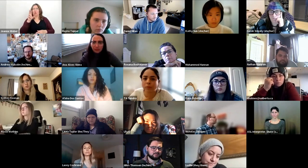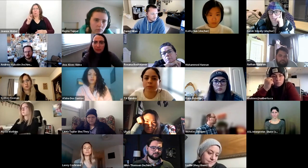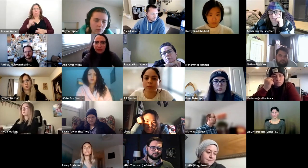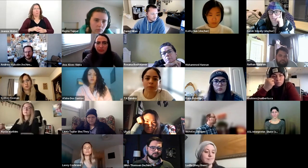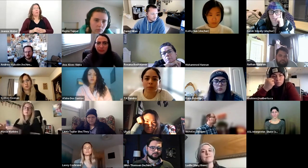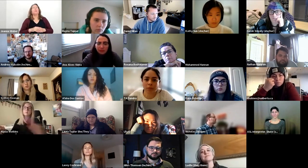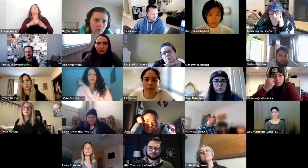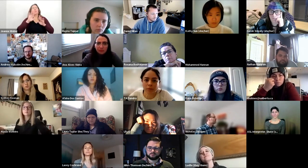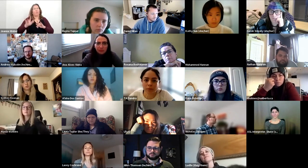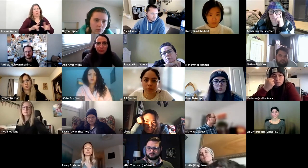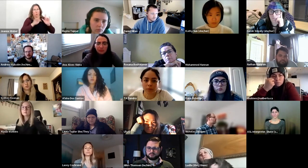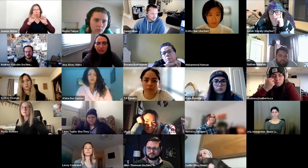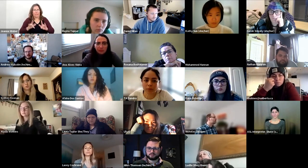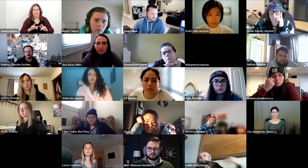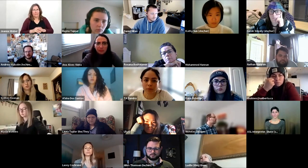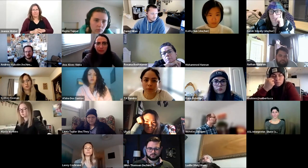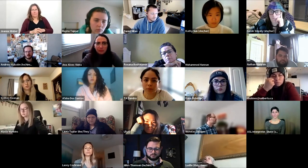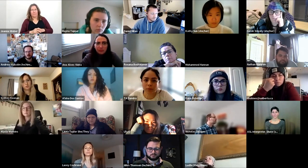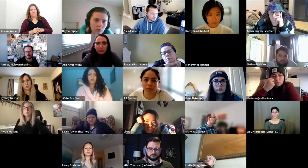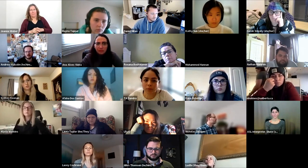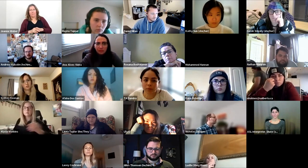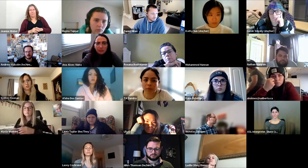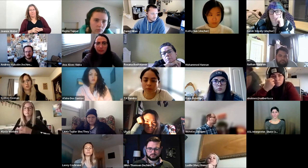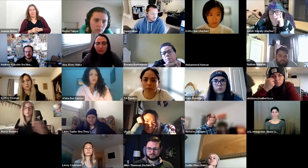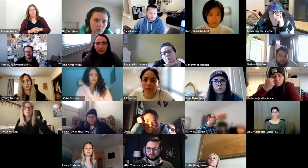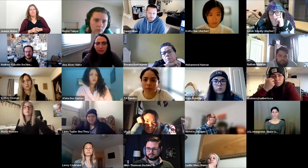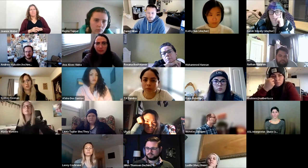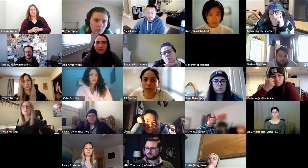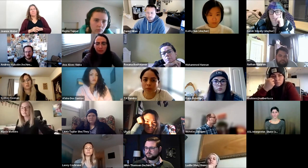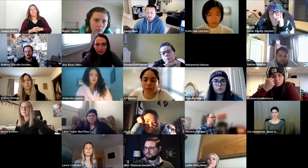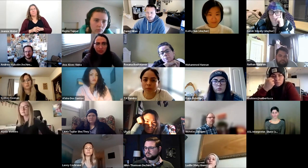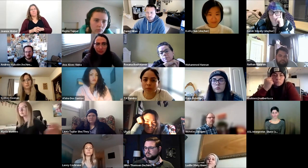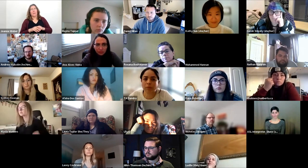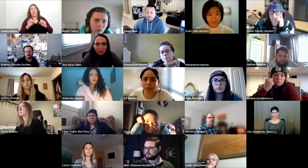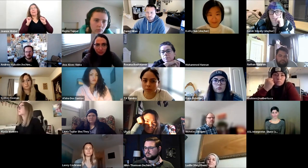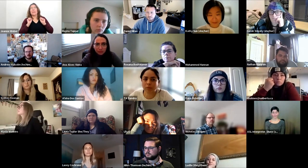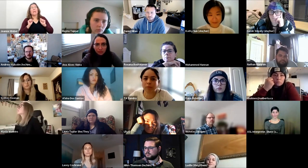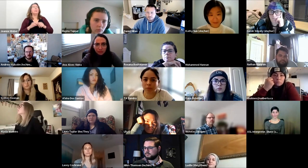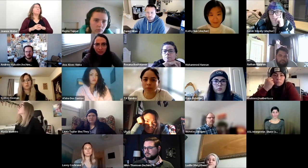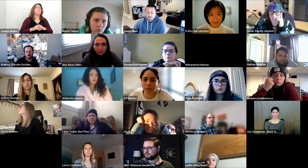I'm not sharing the slides separately. No, it's all part of the recording.